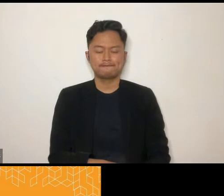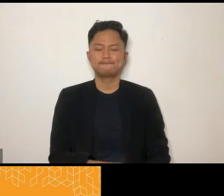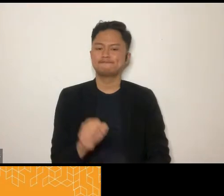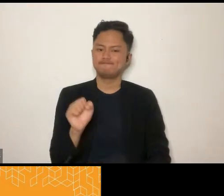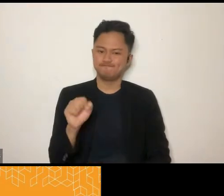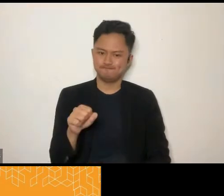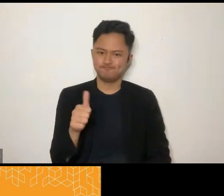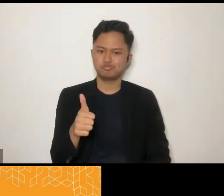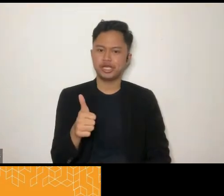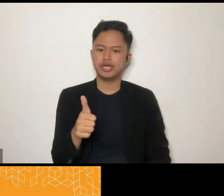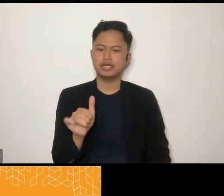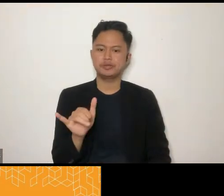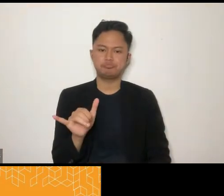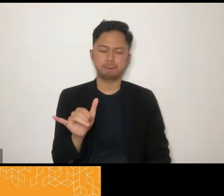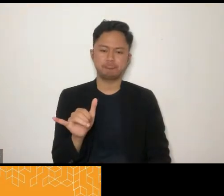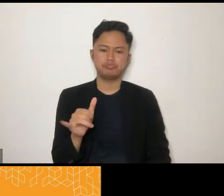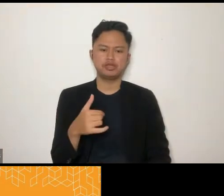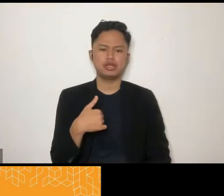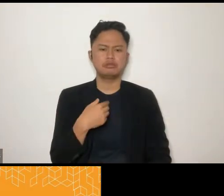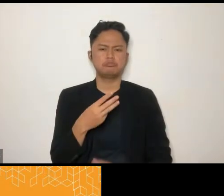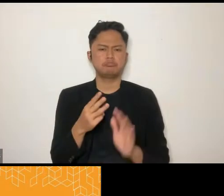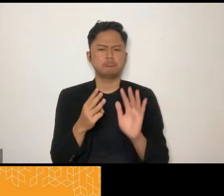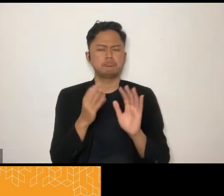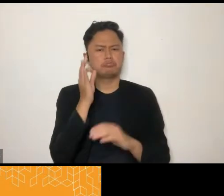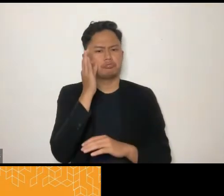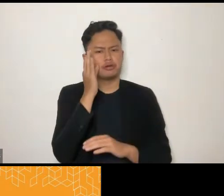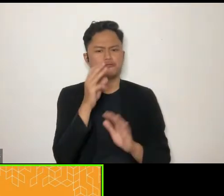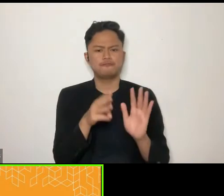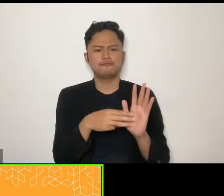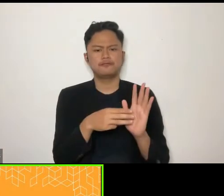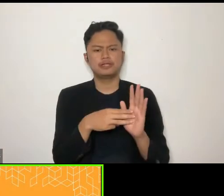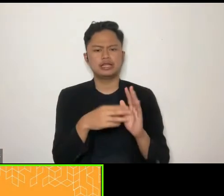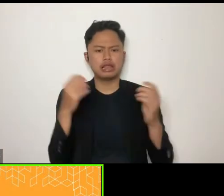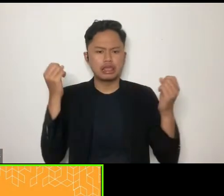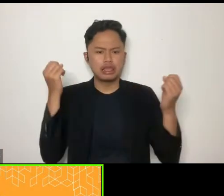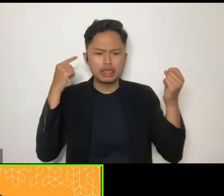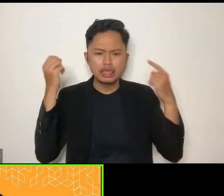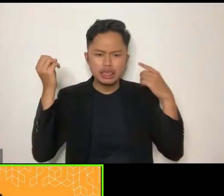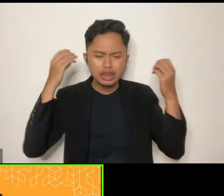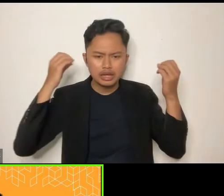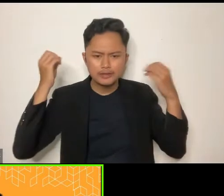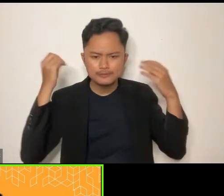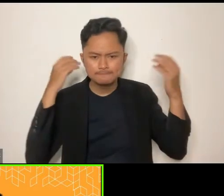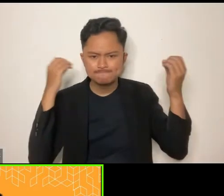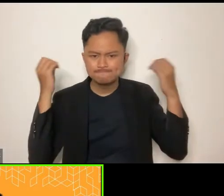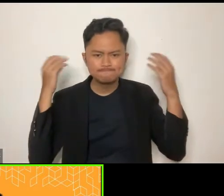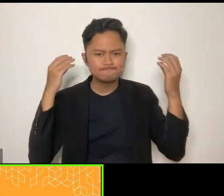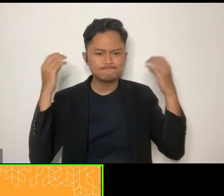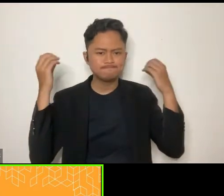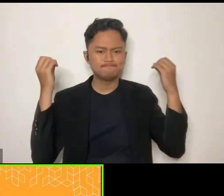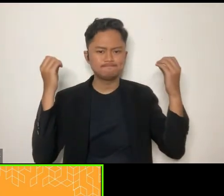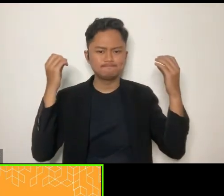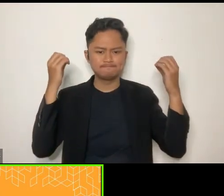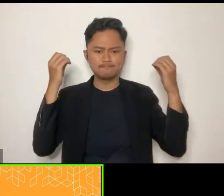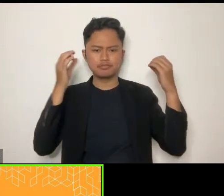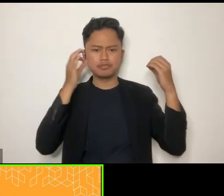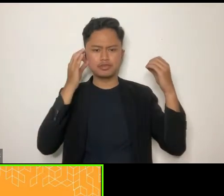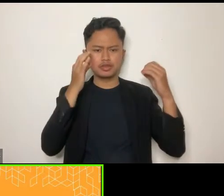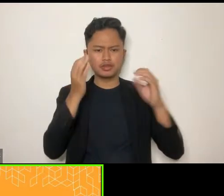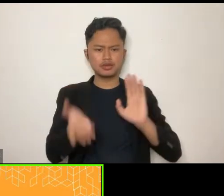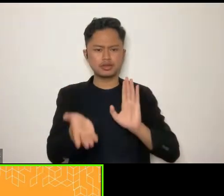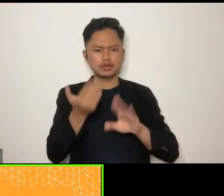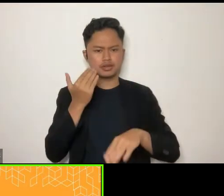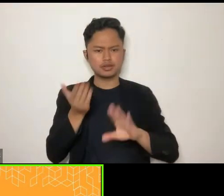I have problem with sound here. So can you put it in